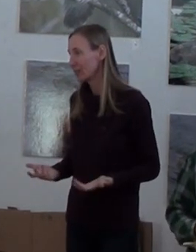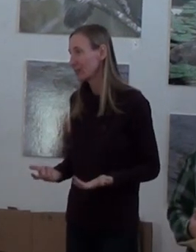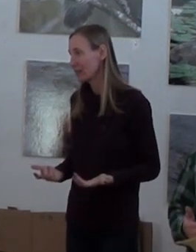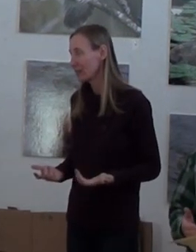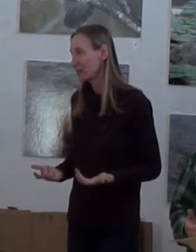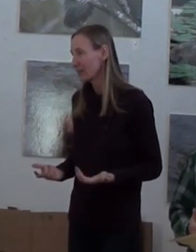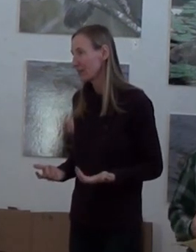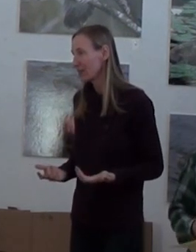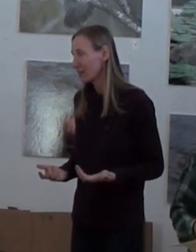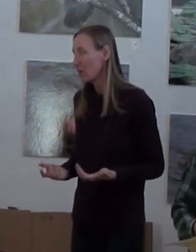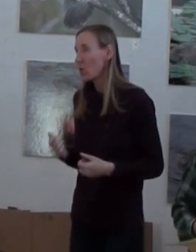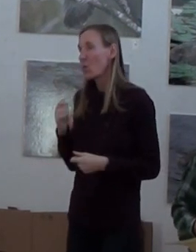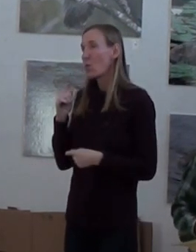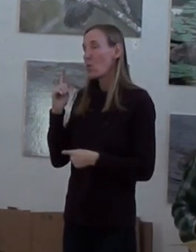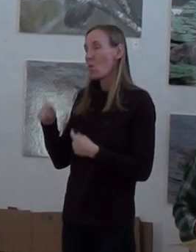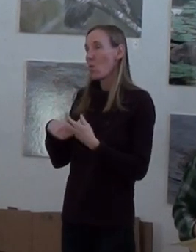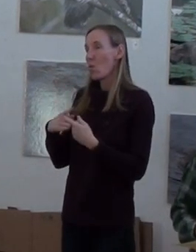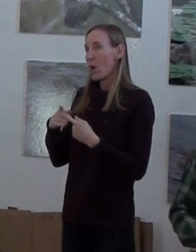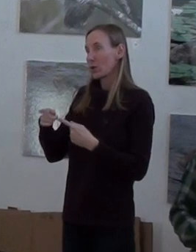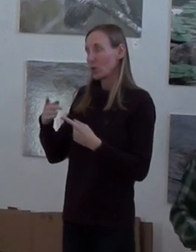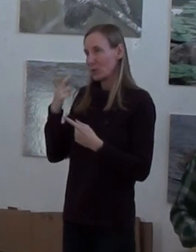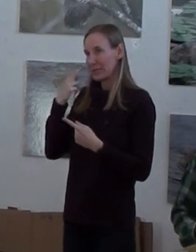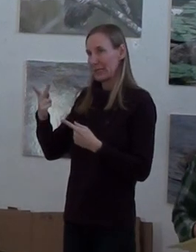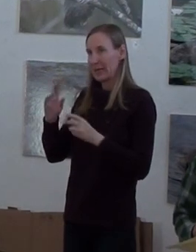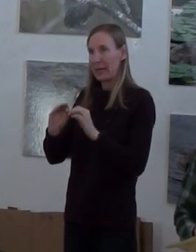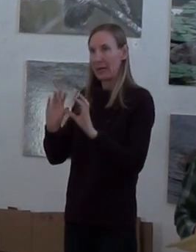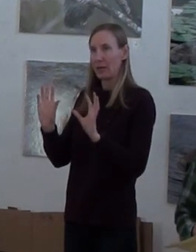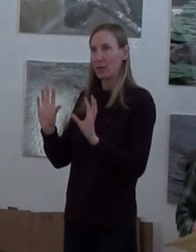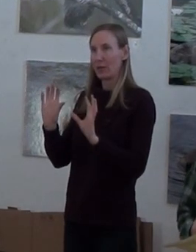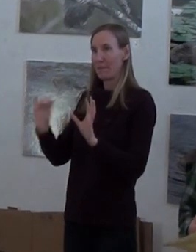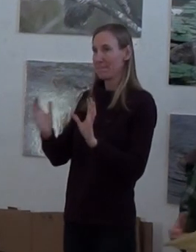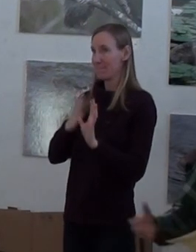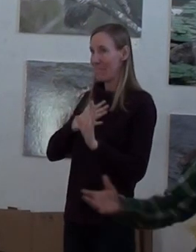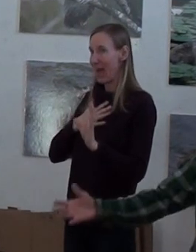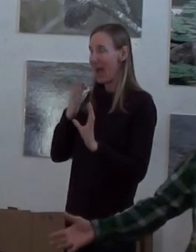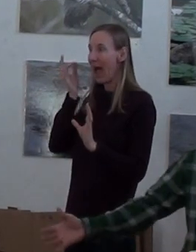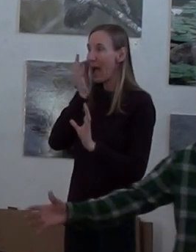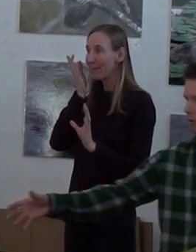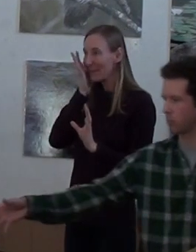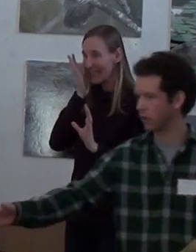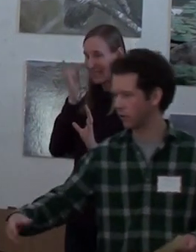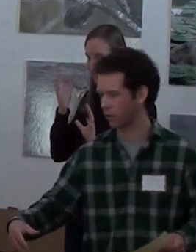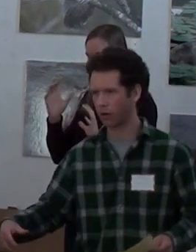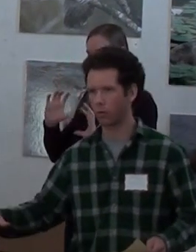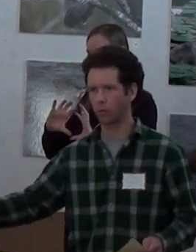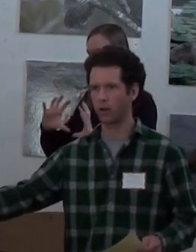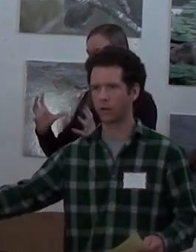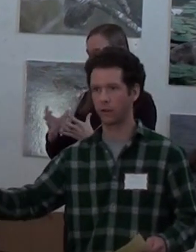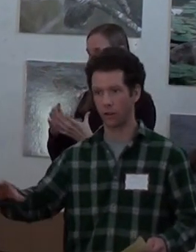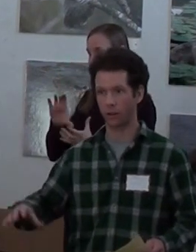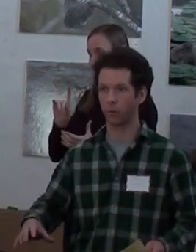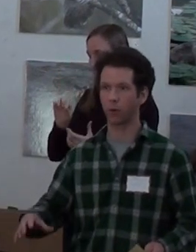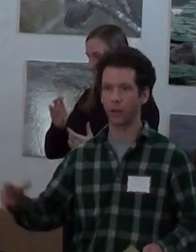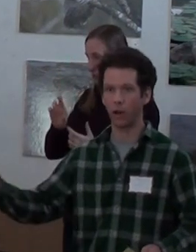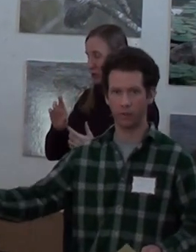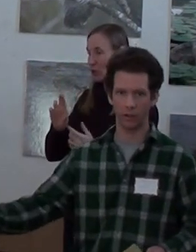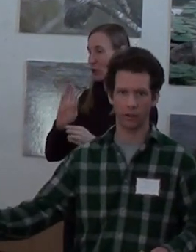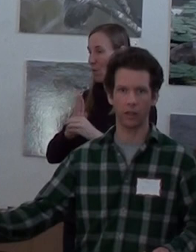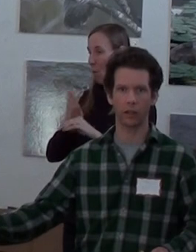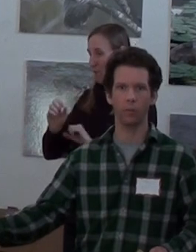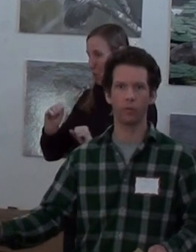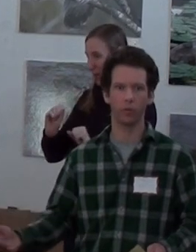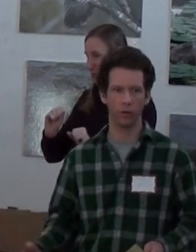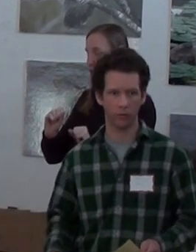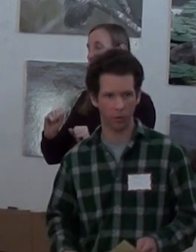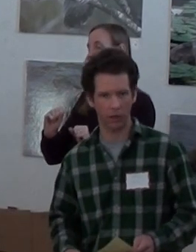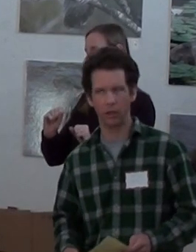do you, when you can see that, okay, my bees, you know, I got a big cluster of bees that are overwintered, you're pretty confident they're